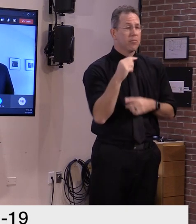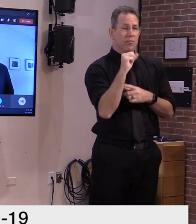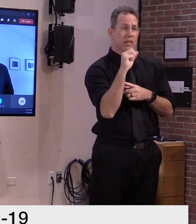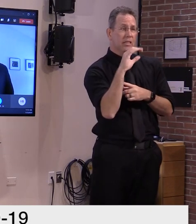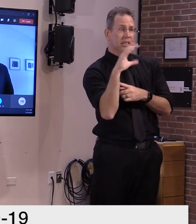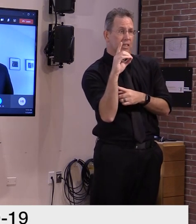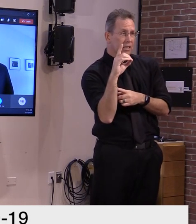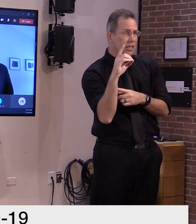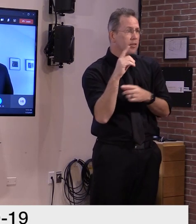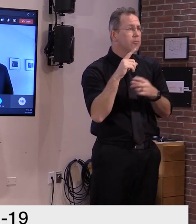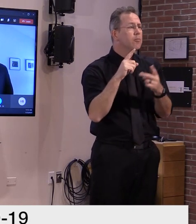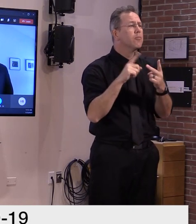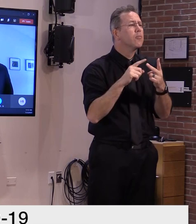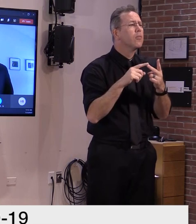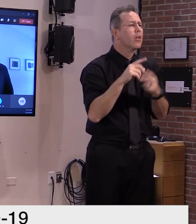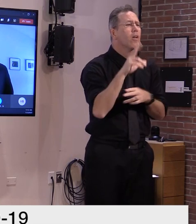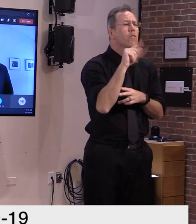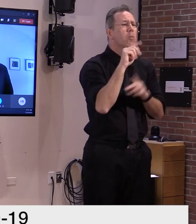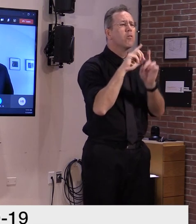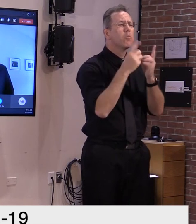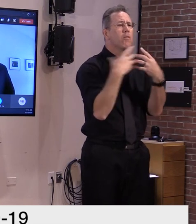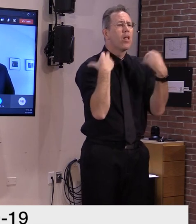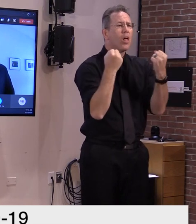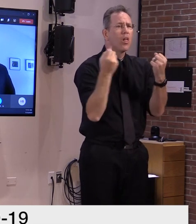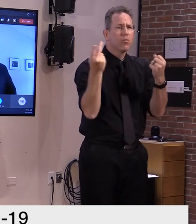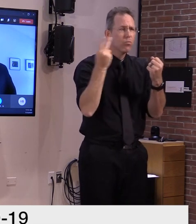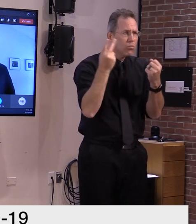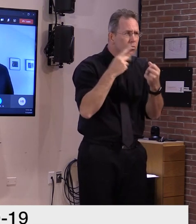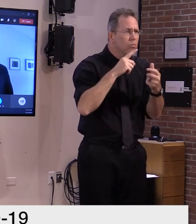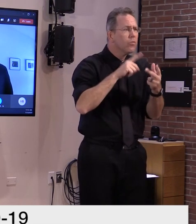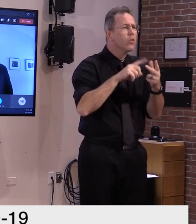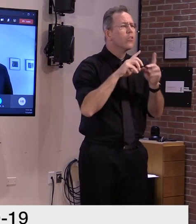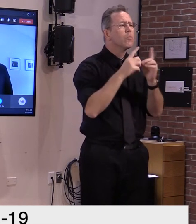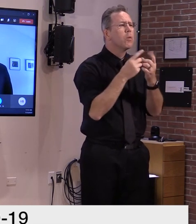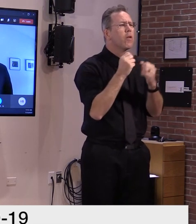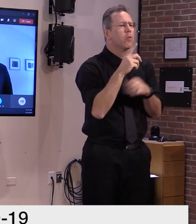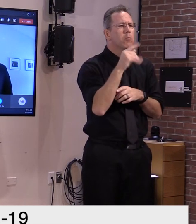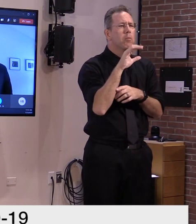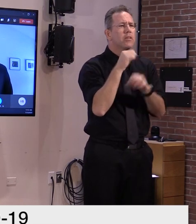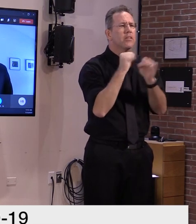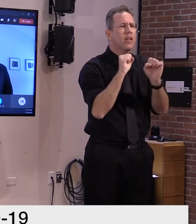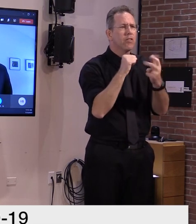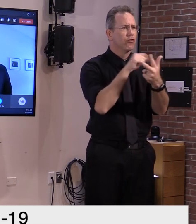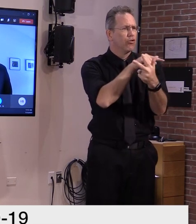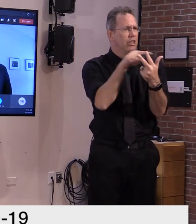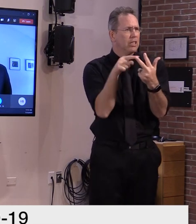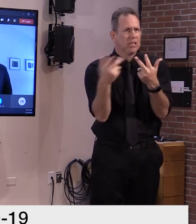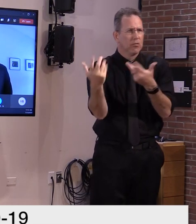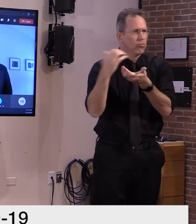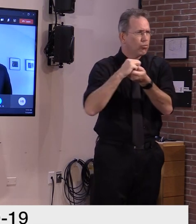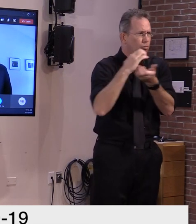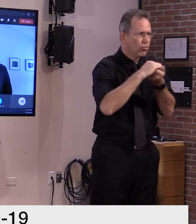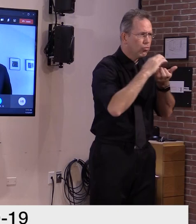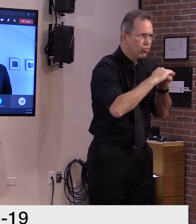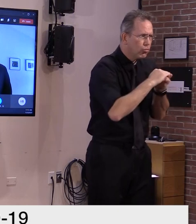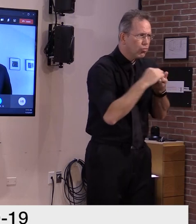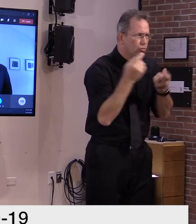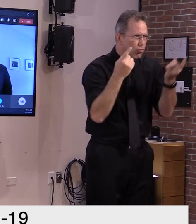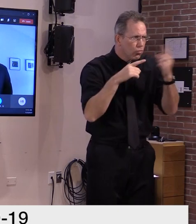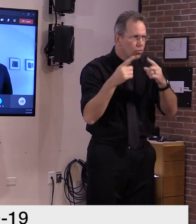the Vermont Department of Public Safety, the Vermont Agency of Natural Resources, with Secretary Moore's leadership and others, worked to develop